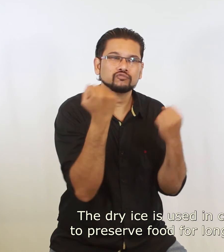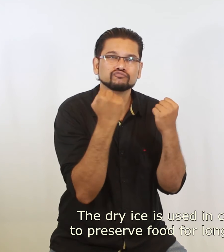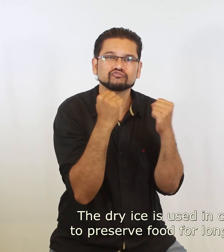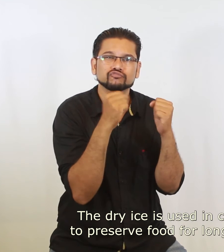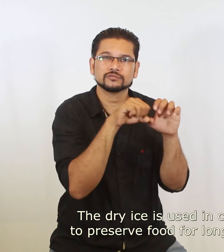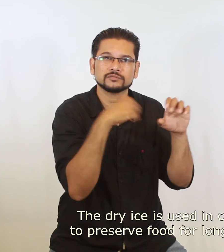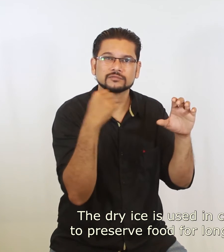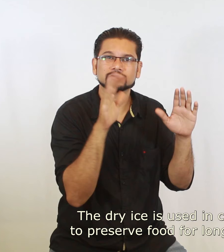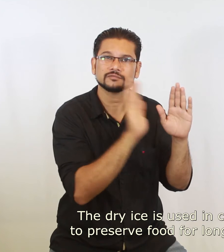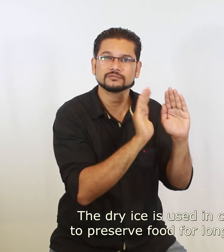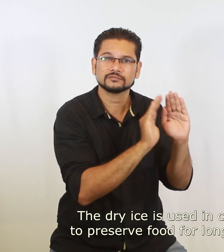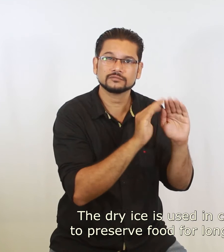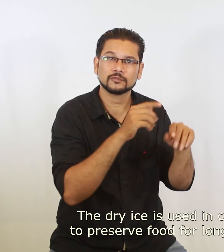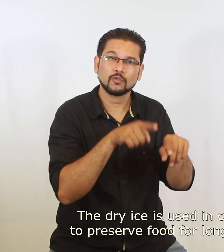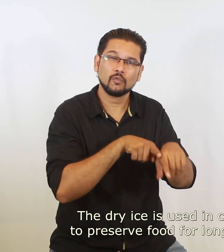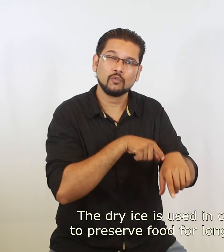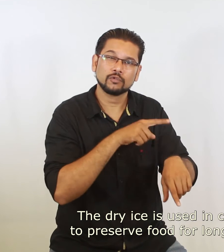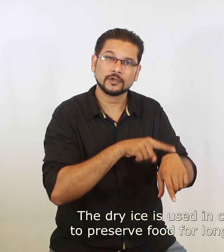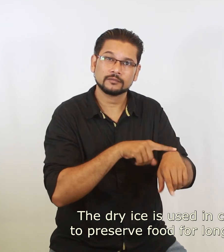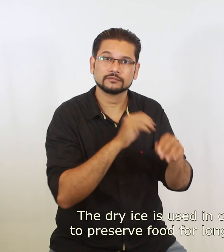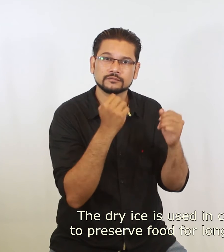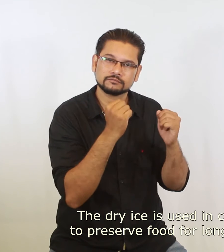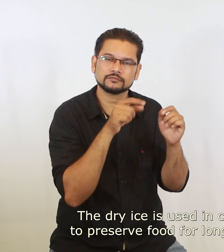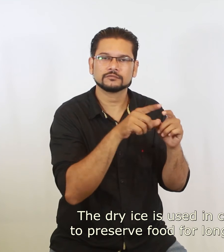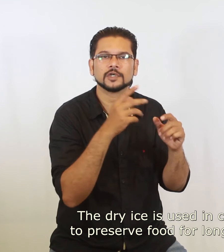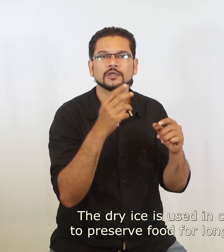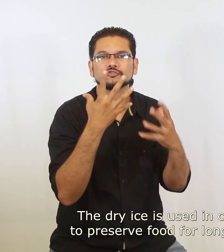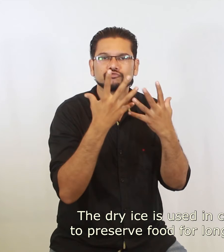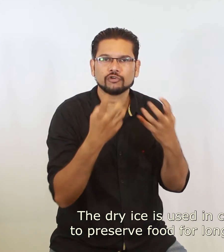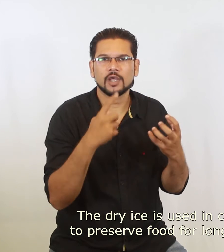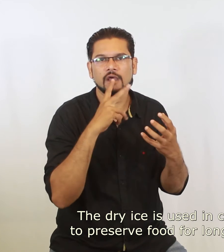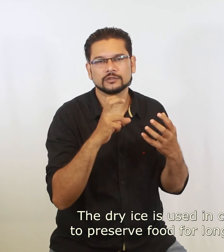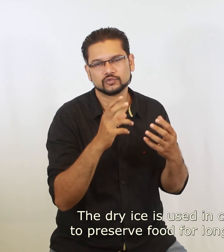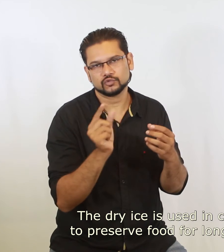cold storage to preserve food for longer duration.